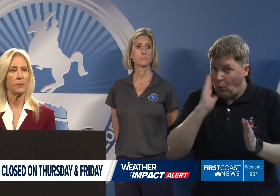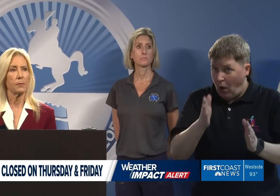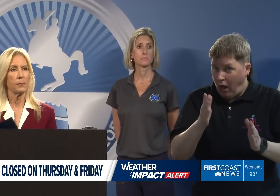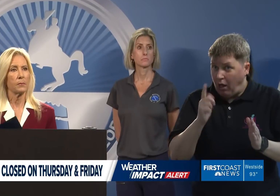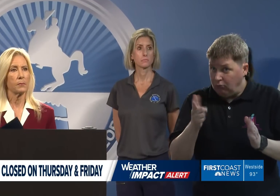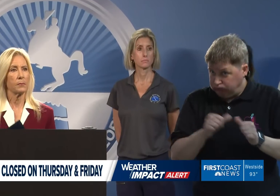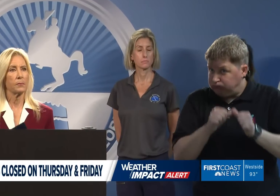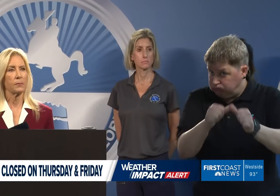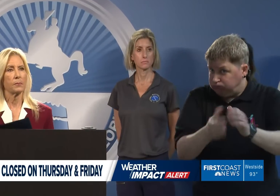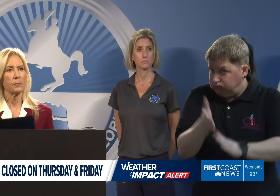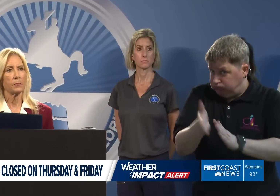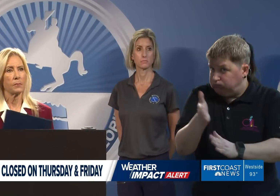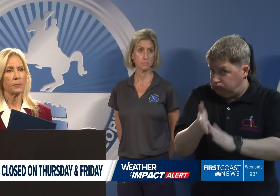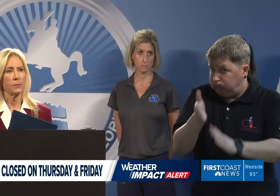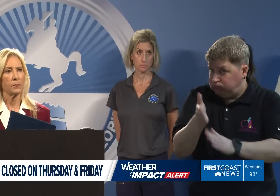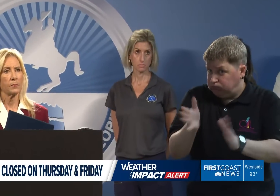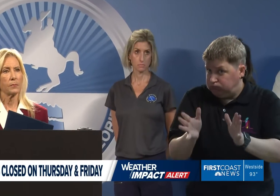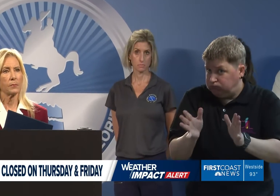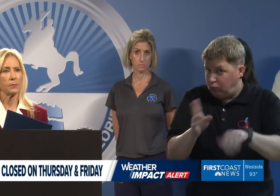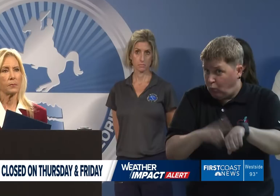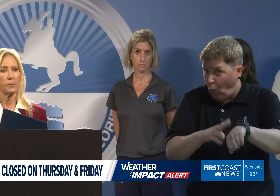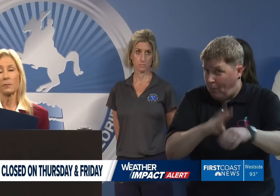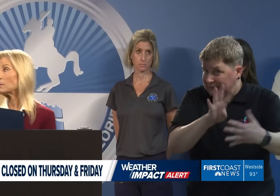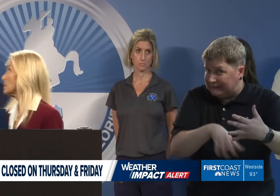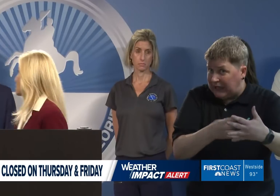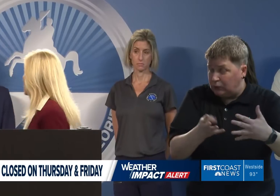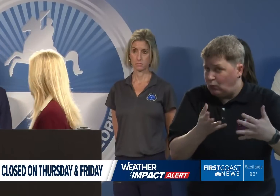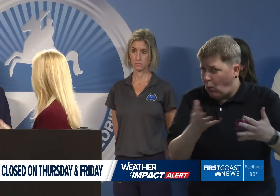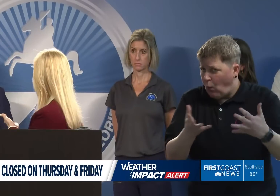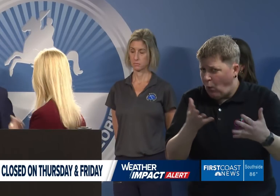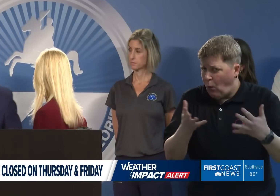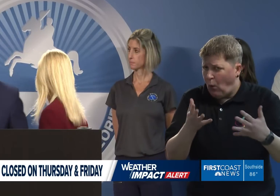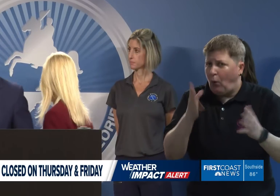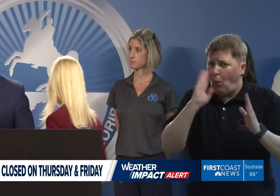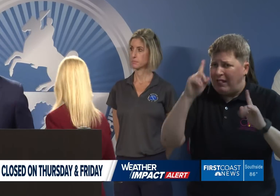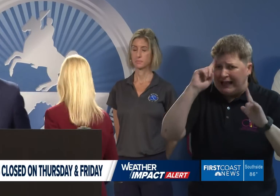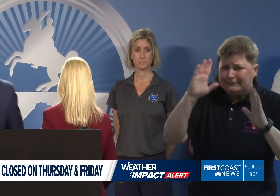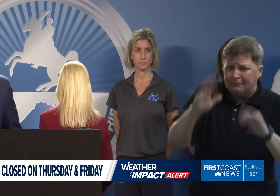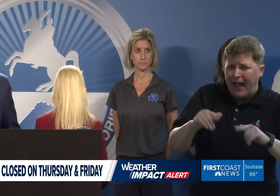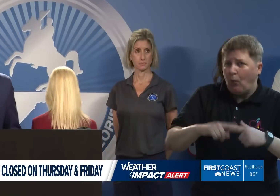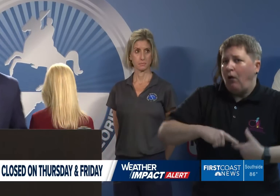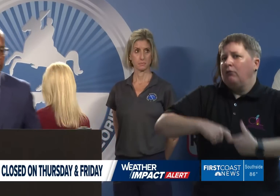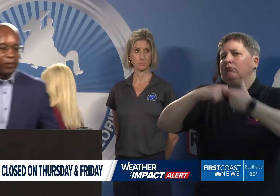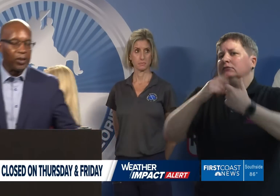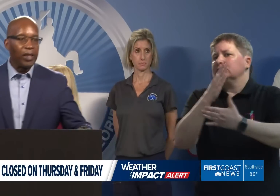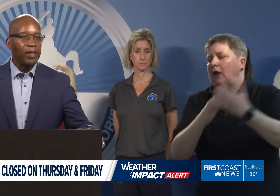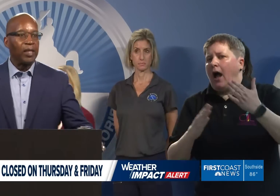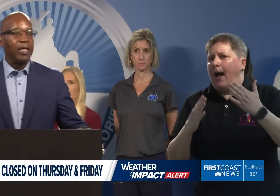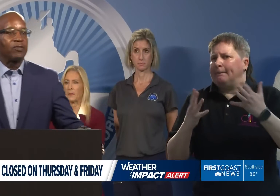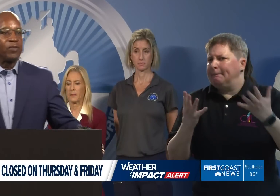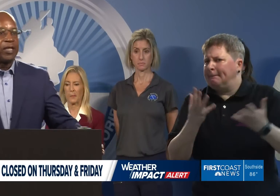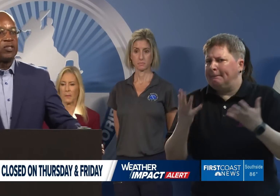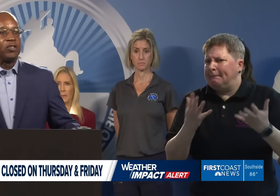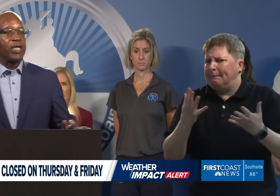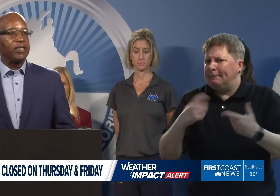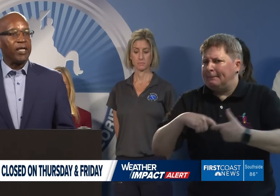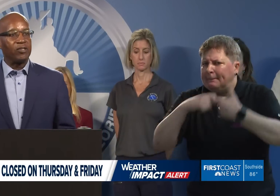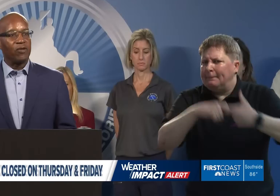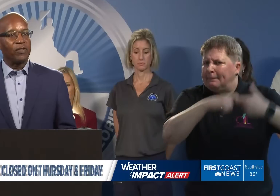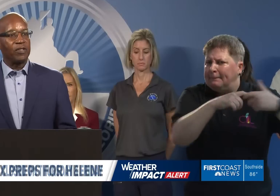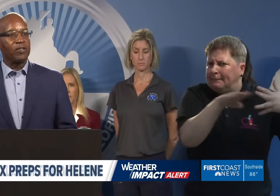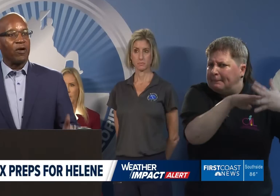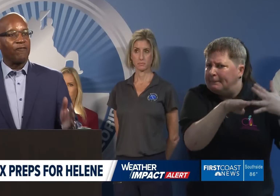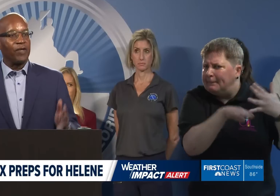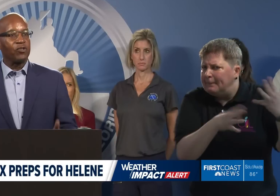that something that they probably will have some service disruptions, just a matter of when and how? Thank you, Mayor. As it relates to